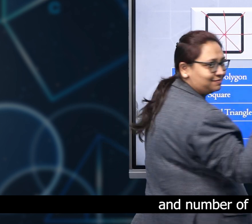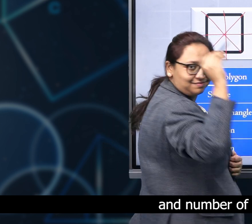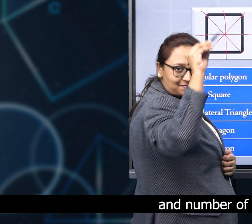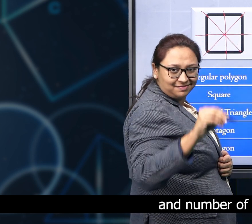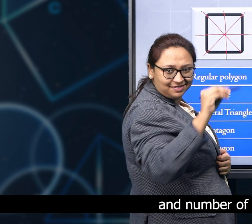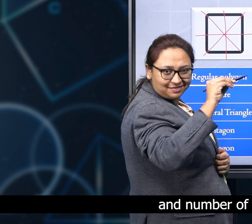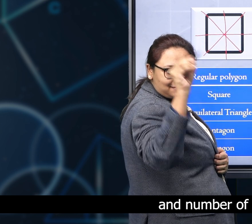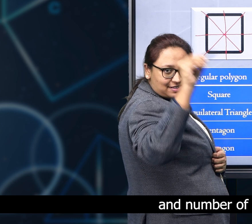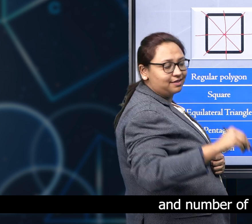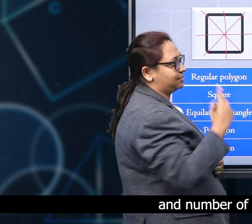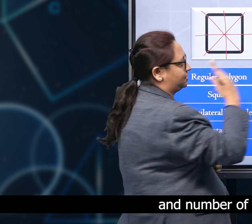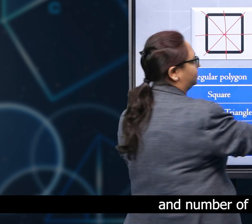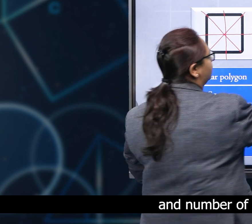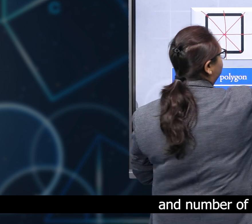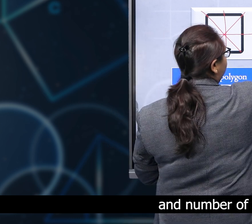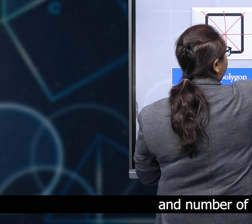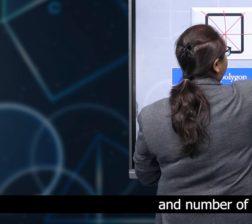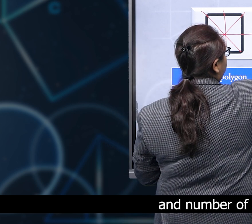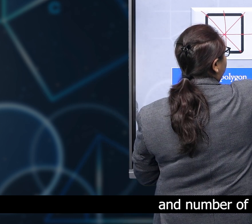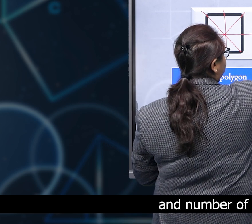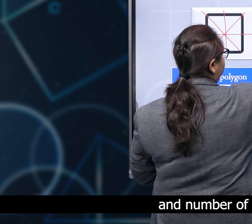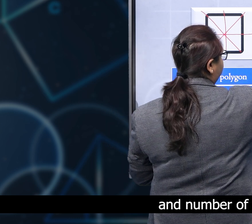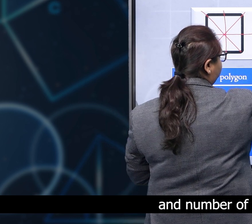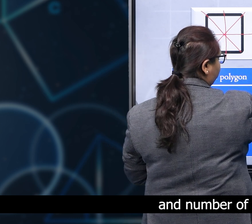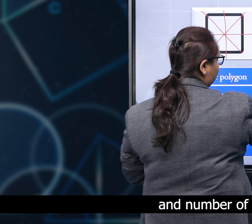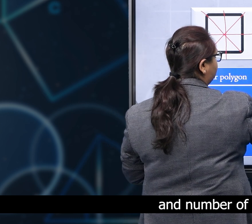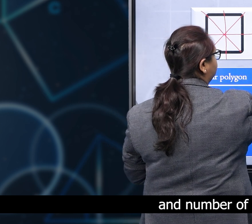and number of axes of symmetry 3.